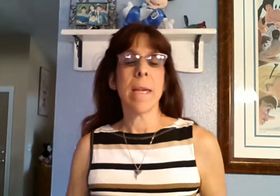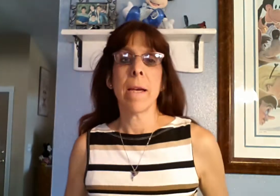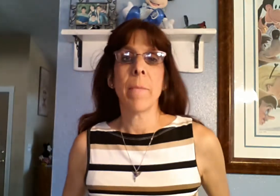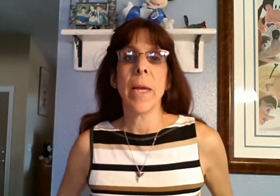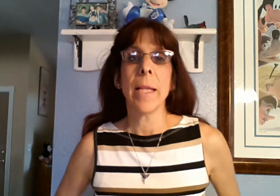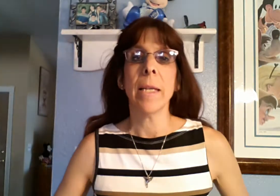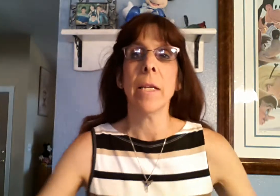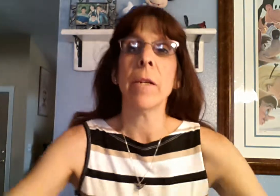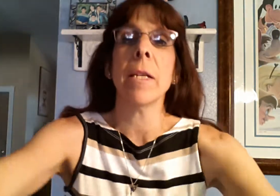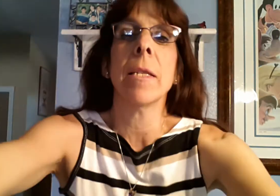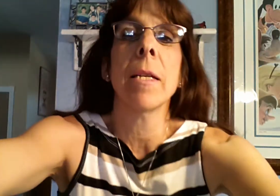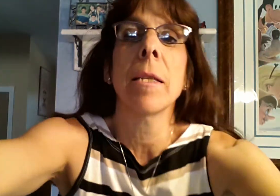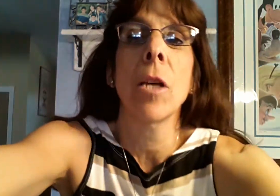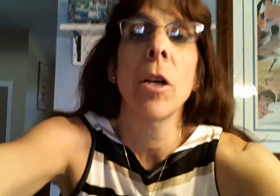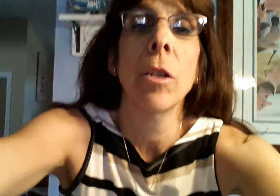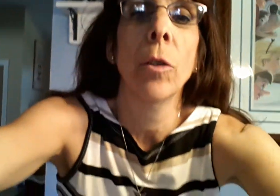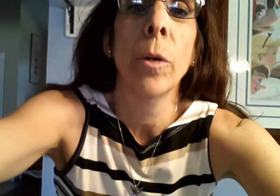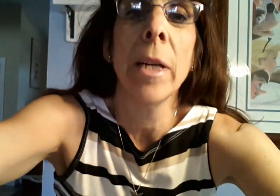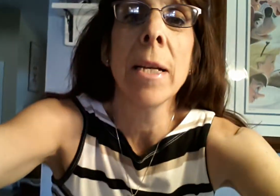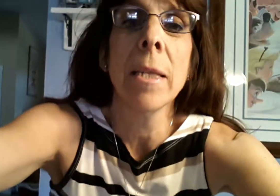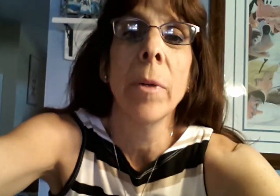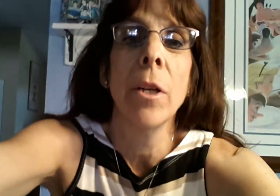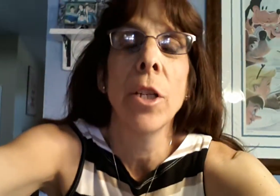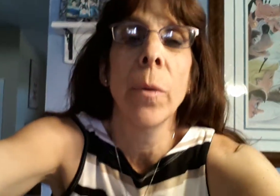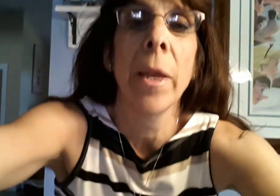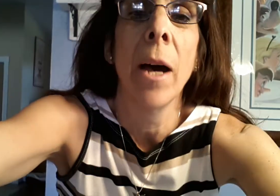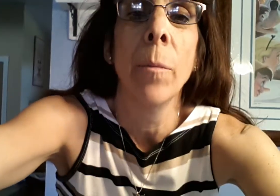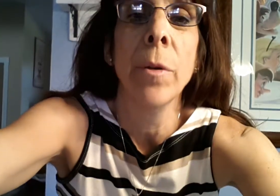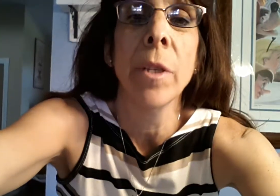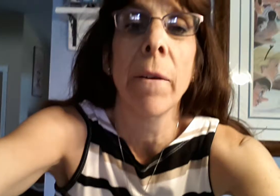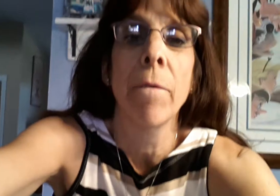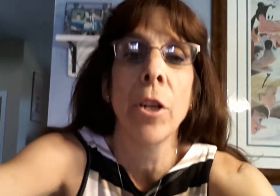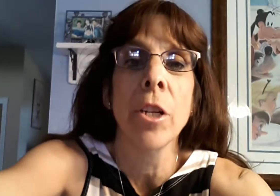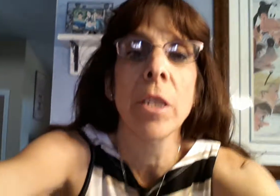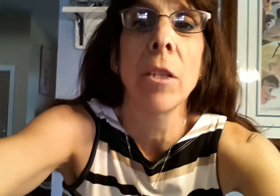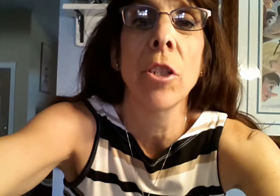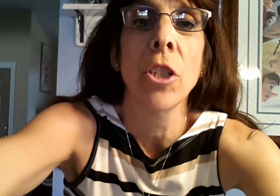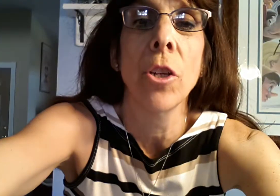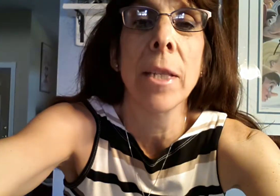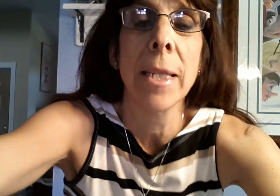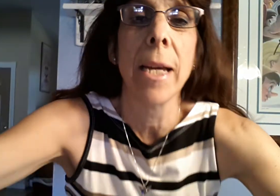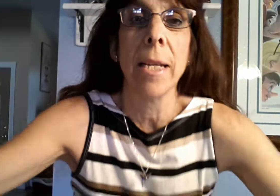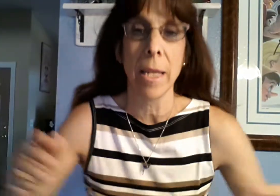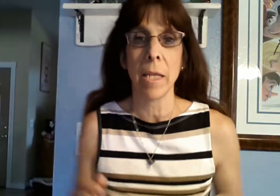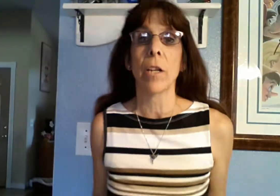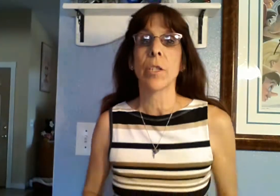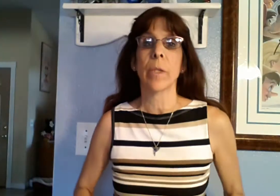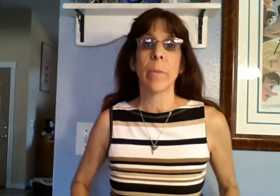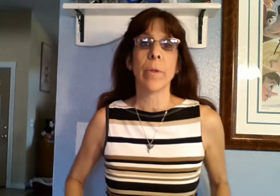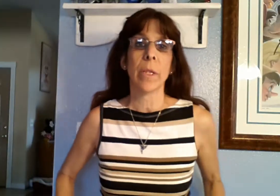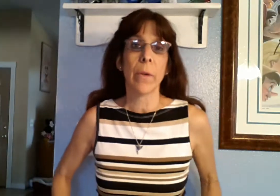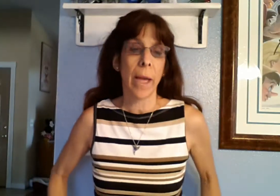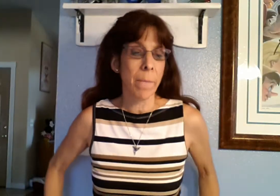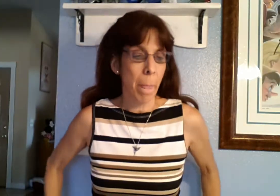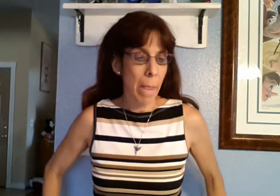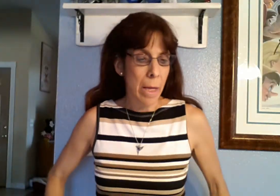Okay, Haley, here is the song Gloria. So I'm going to do it without music first and just show you the signs, and then I'll do it with the music, okay?